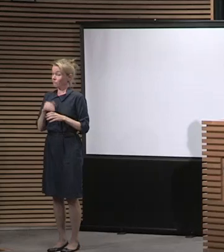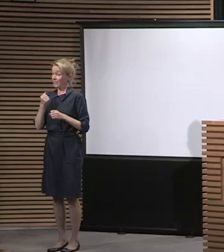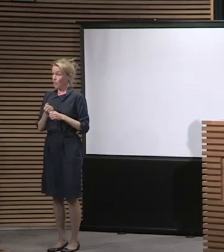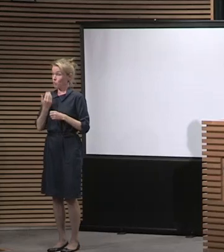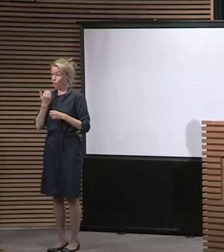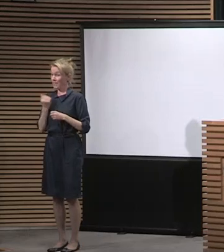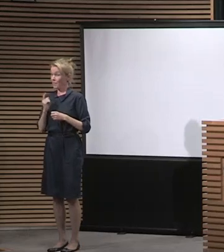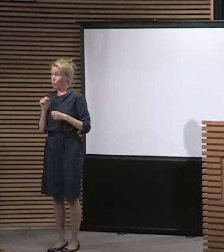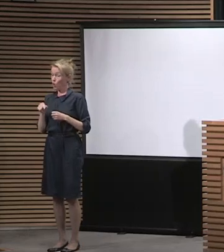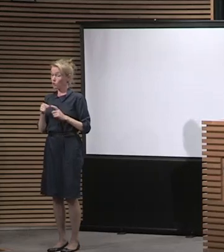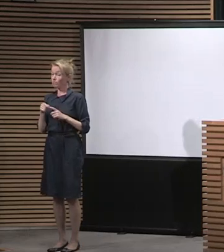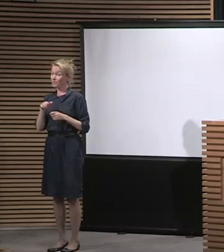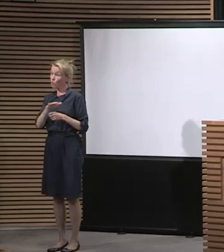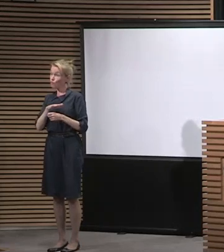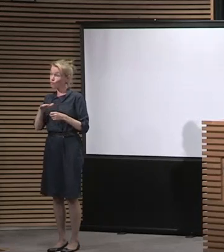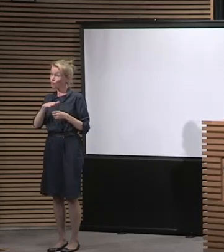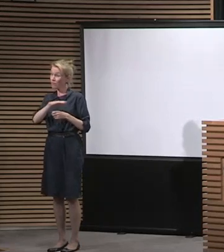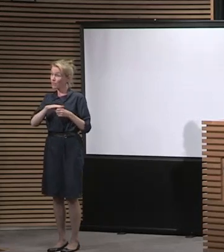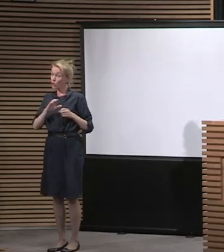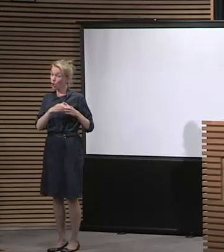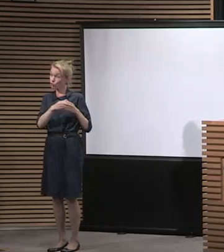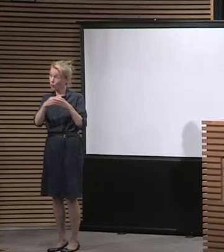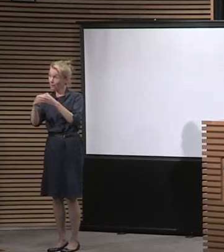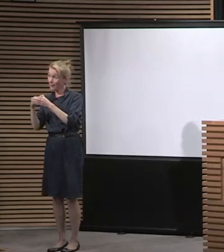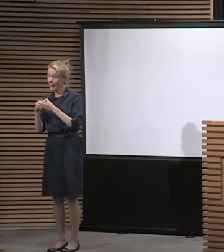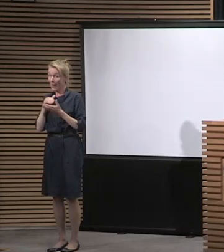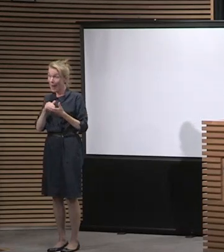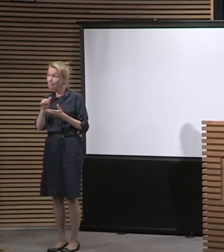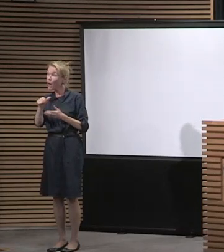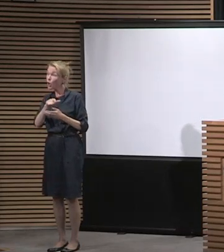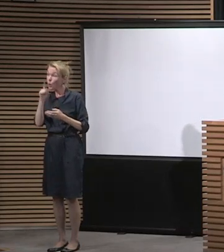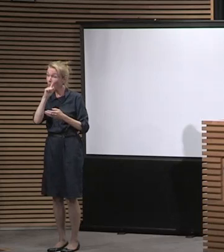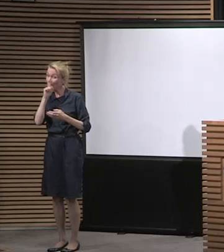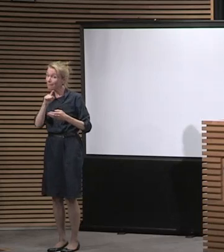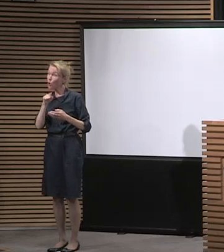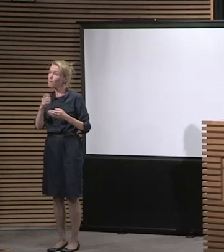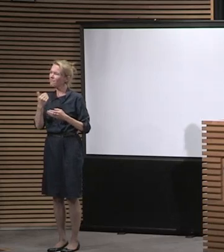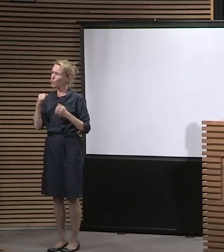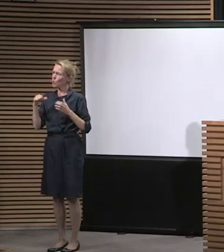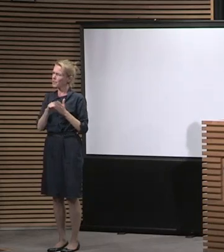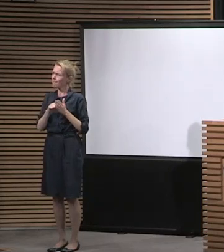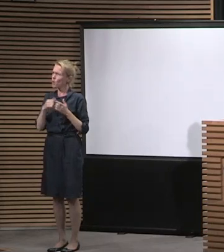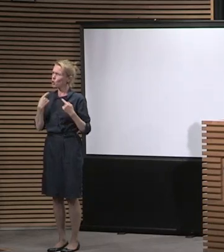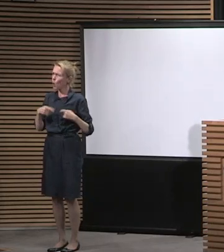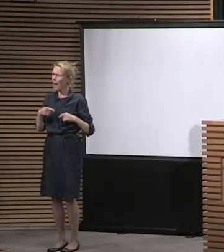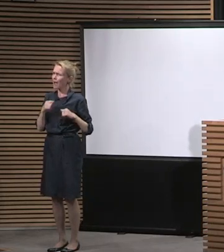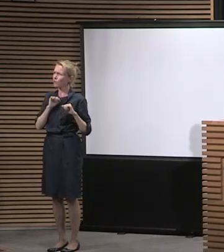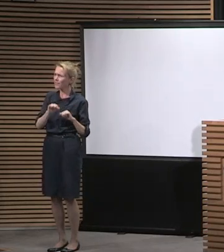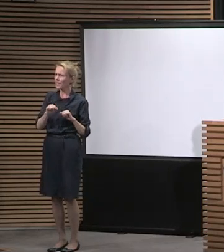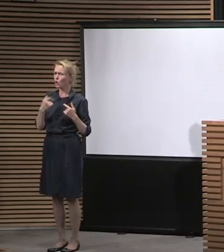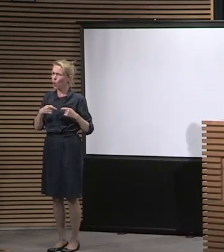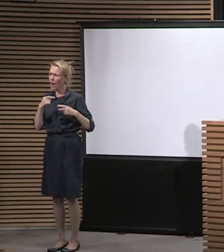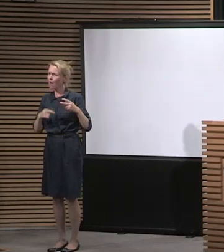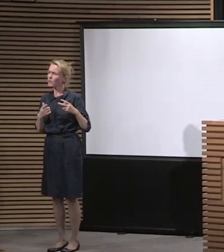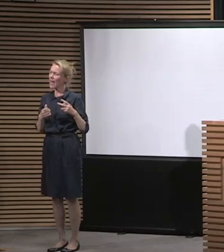civil defence emergency management groups to provide support to people in need. Previously, this assistance was limited